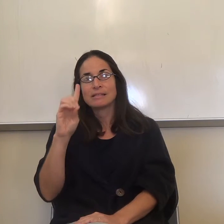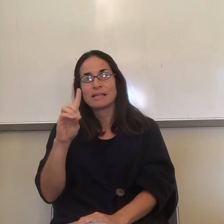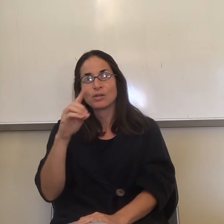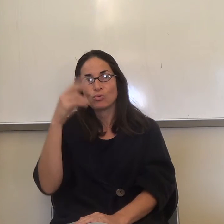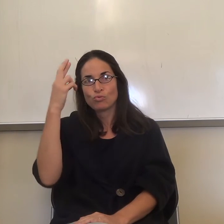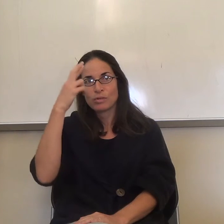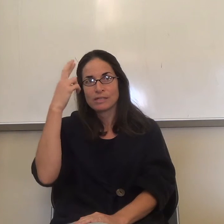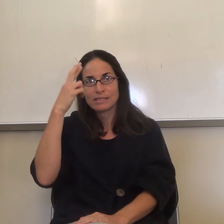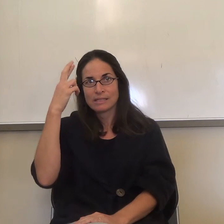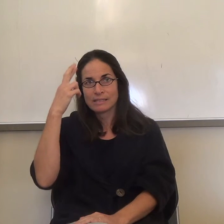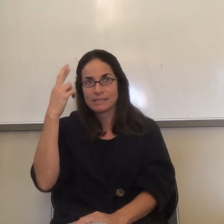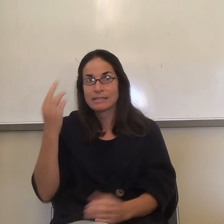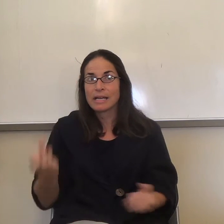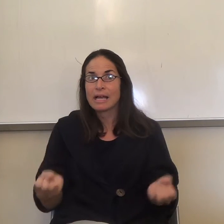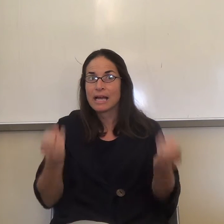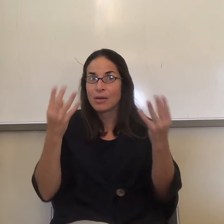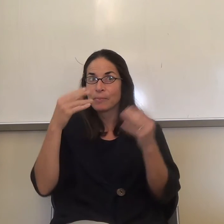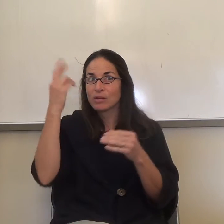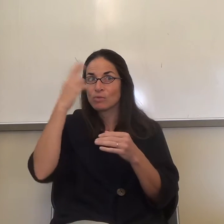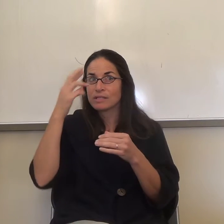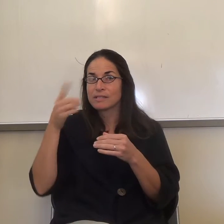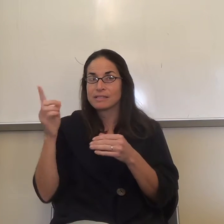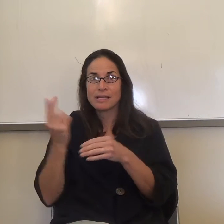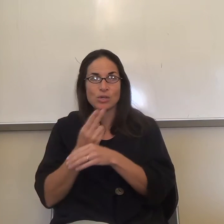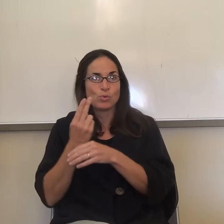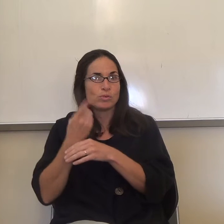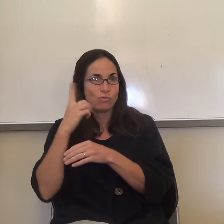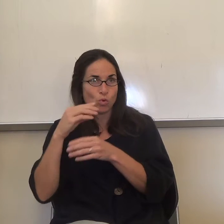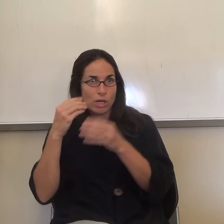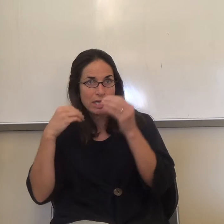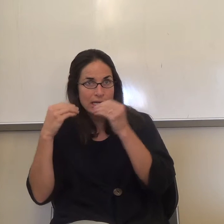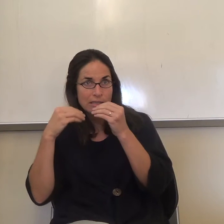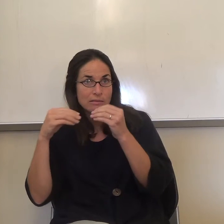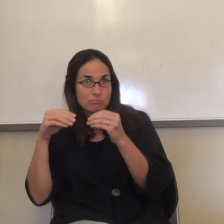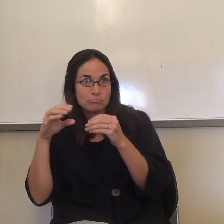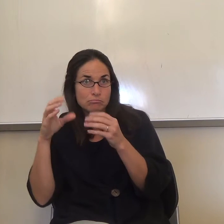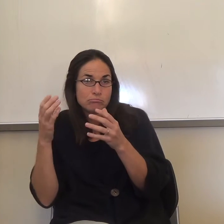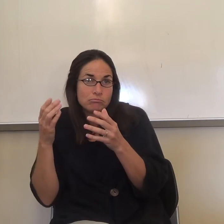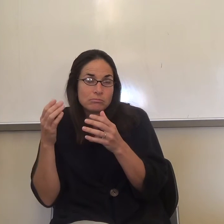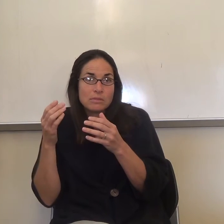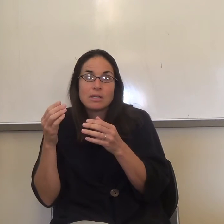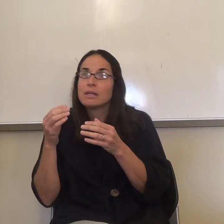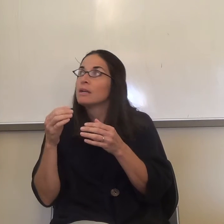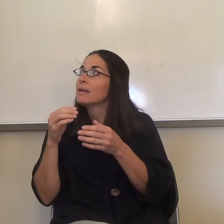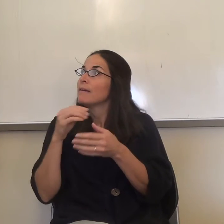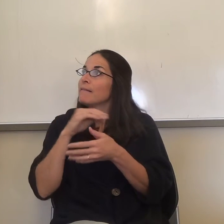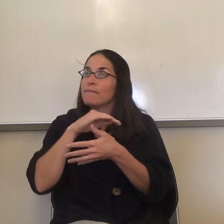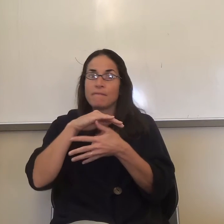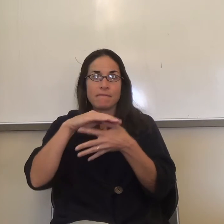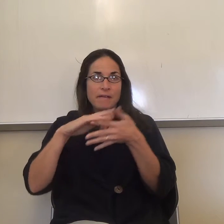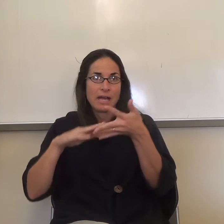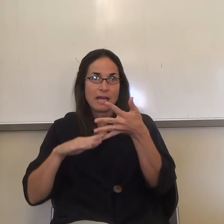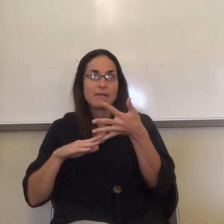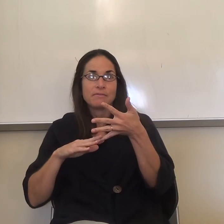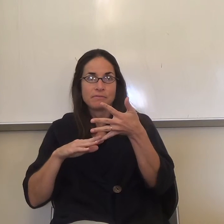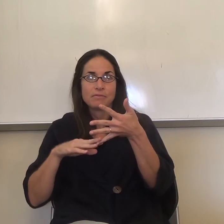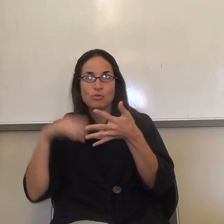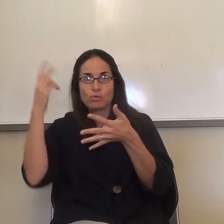2, 3, 4. I could try it. Well, are there 4? I think there's probably Longer or 5. longer? Okay, what's the first one? What's the